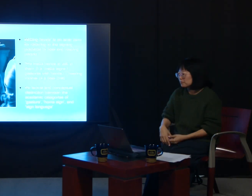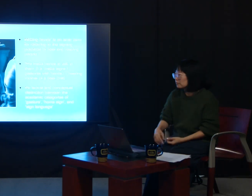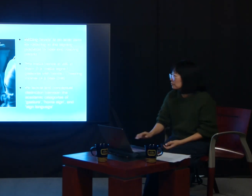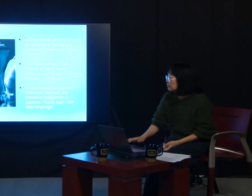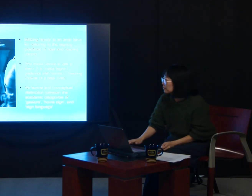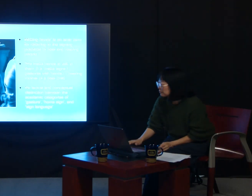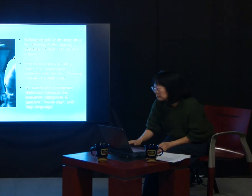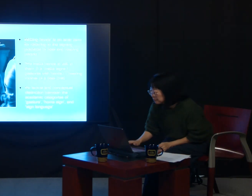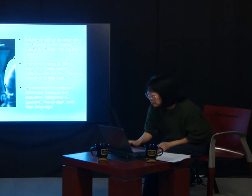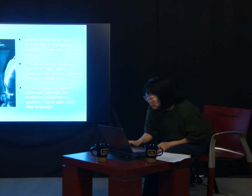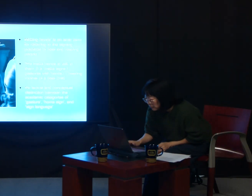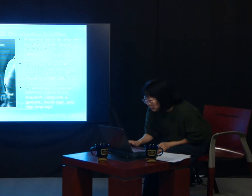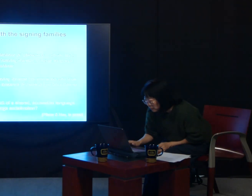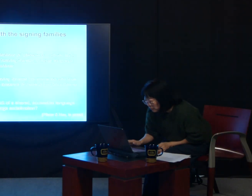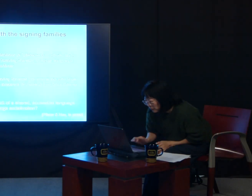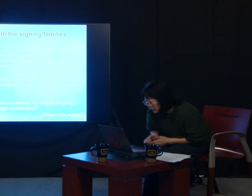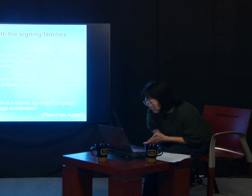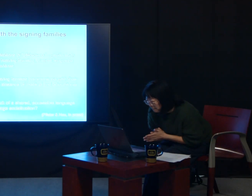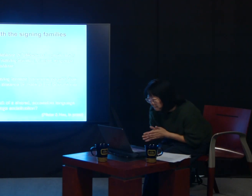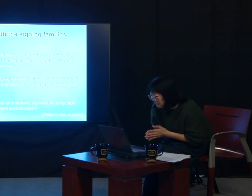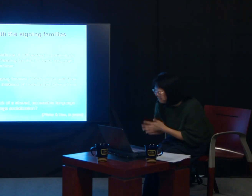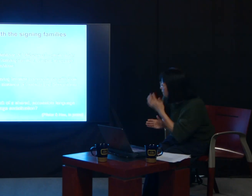home sign or gesture system.